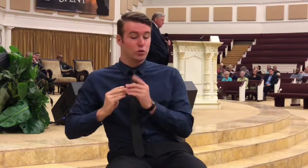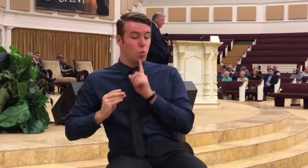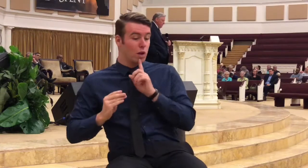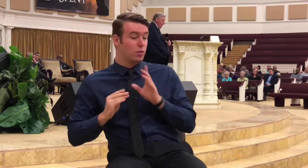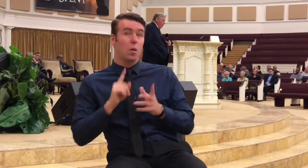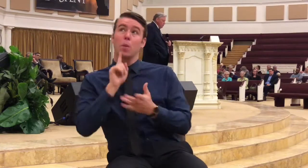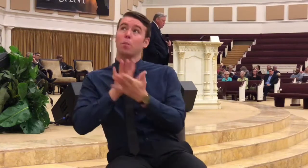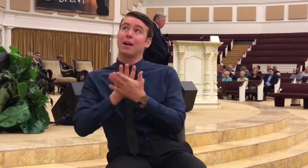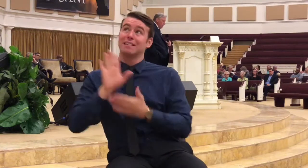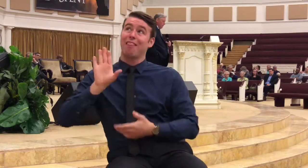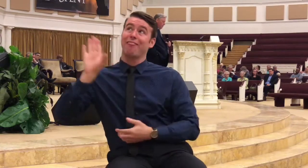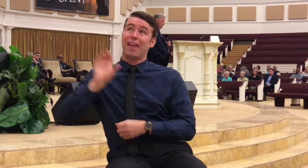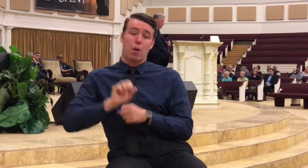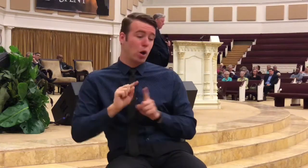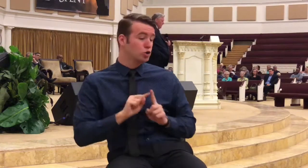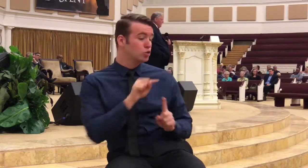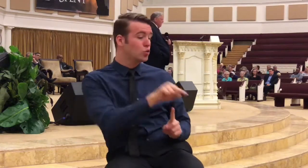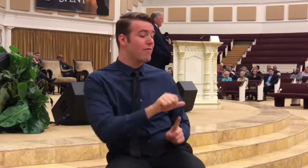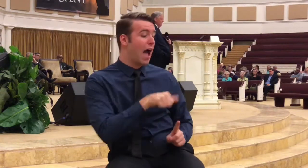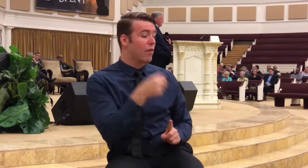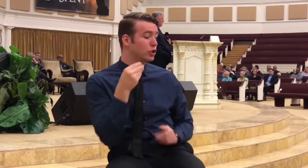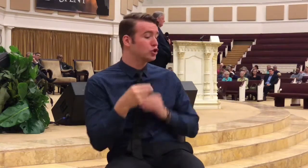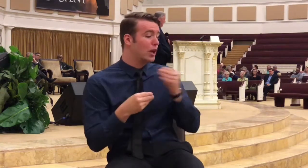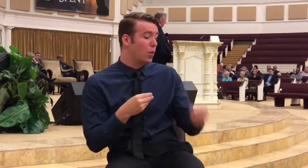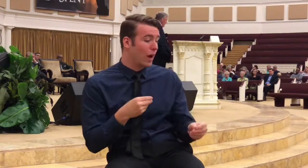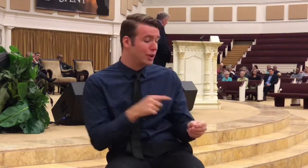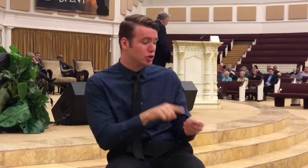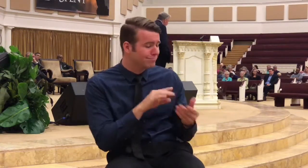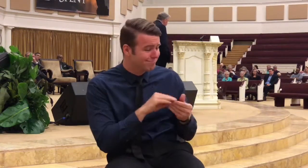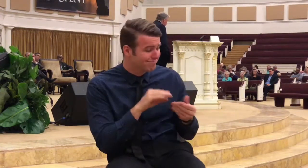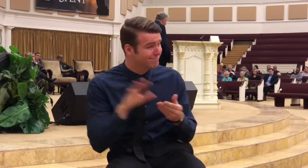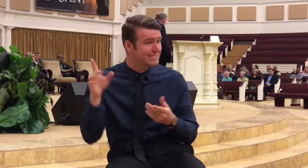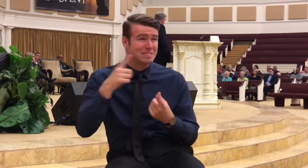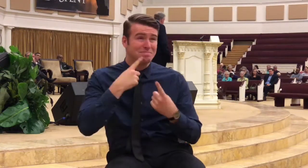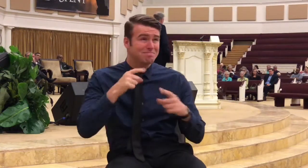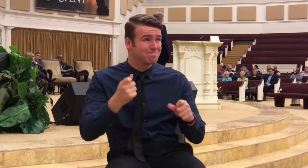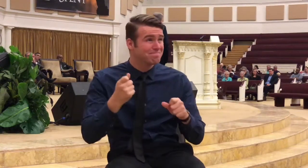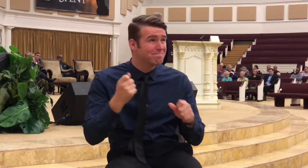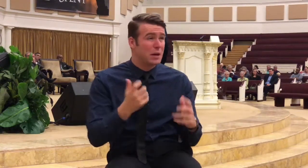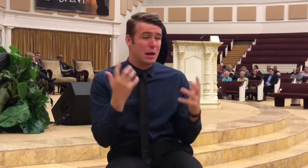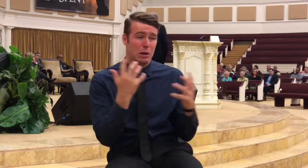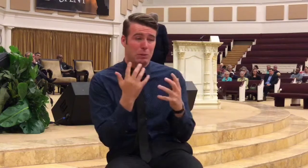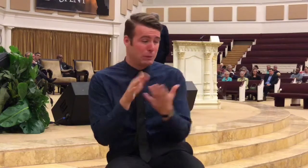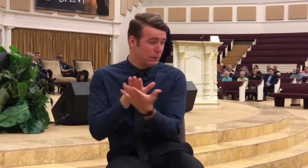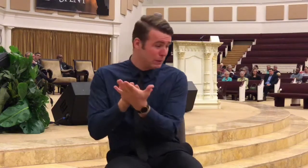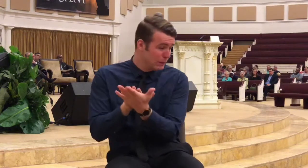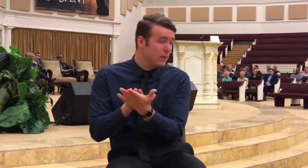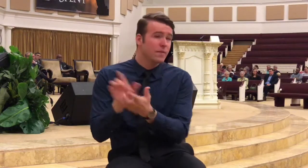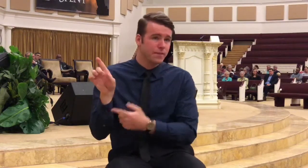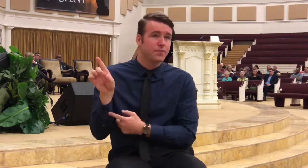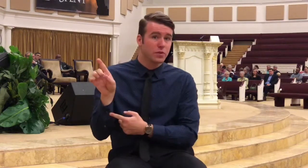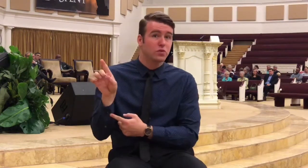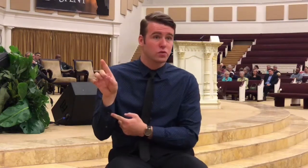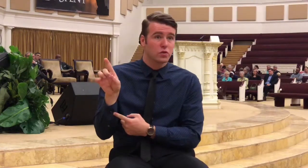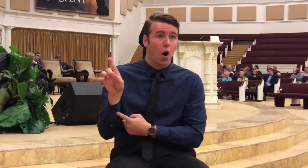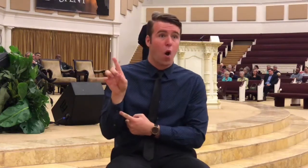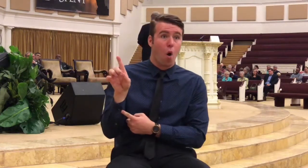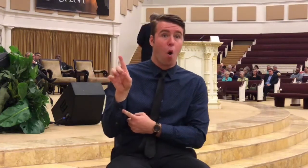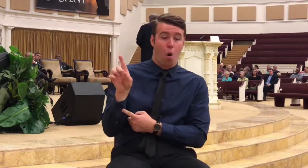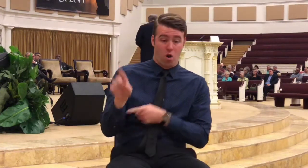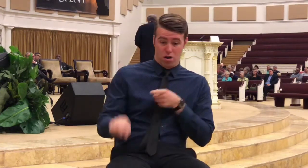praise thy works to another and shall declare thy mighty acts. So maybe it's not just